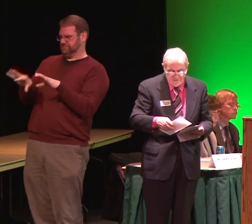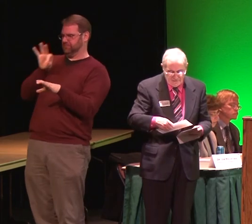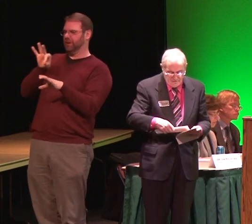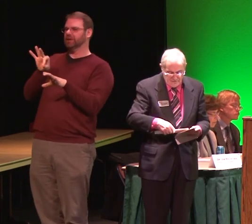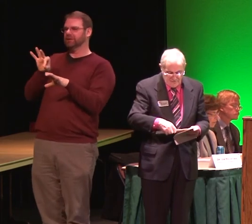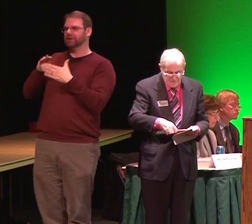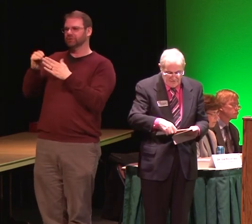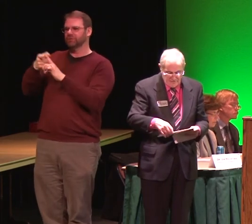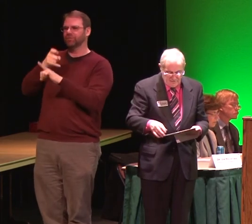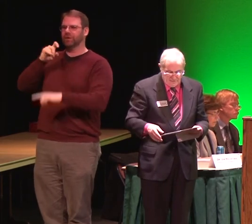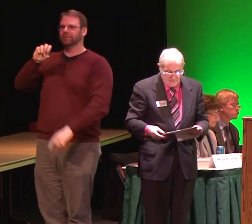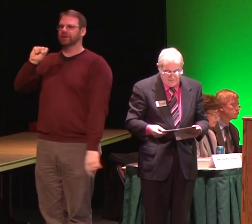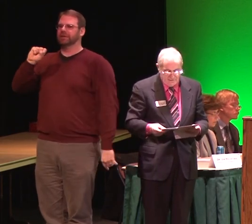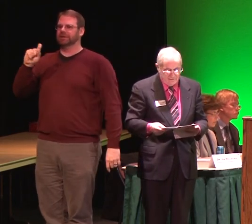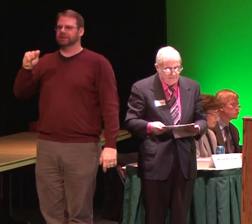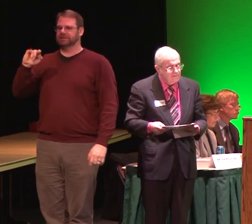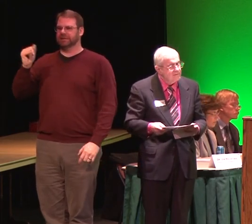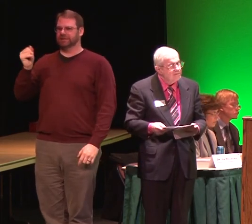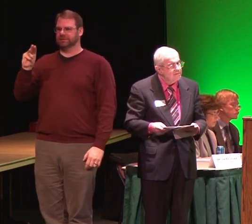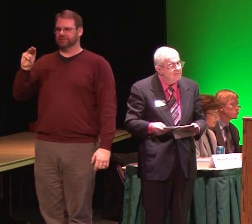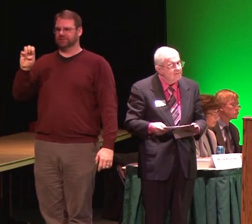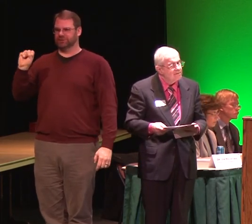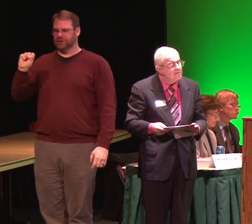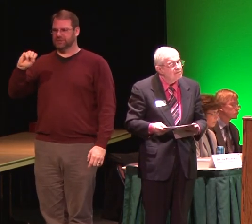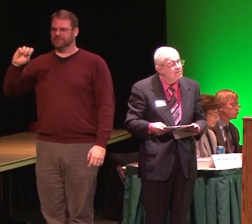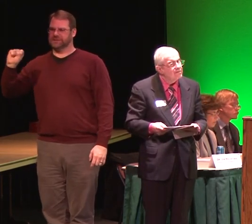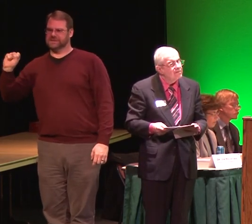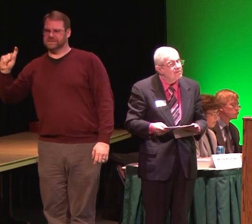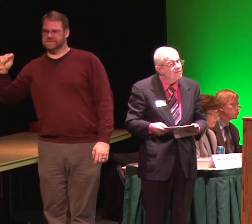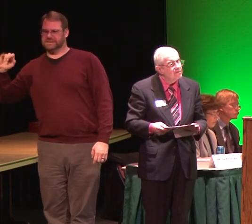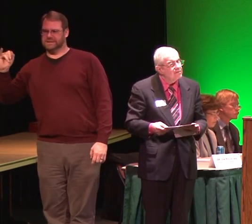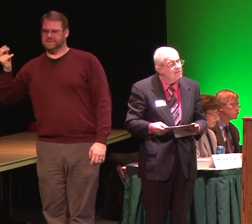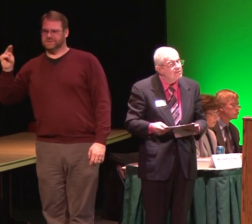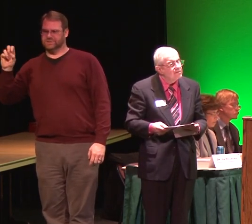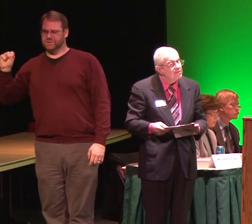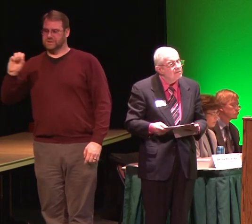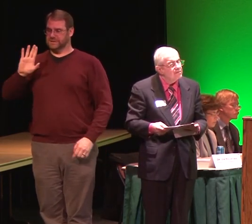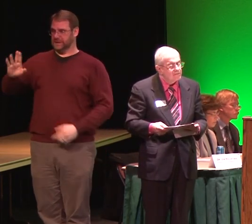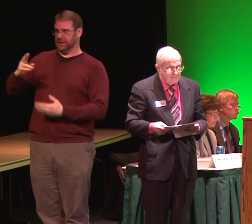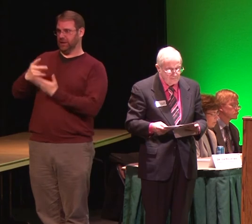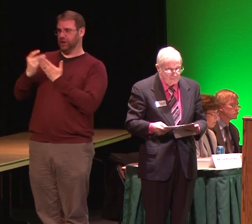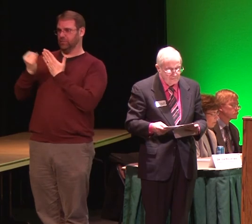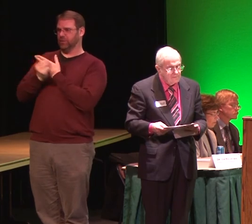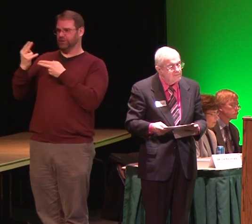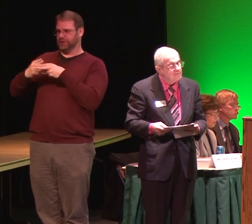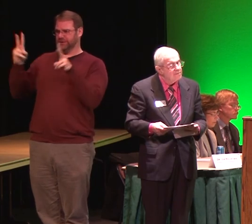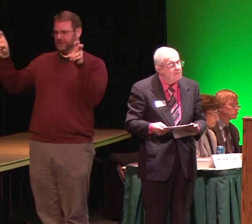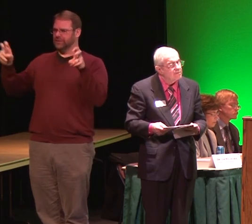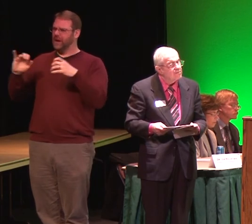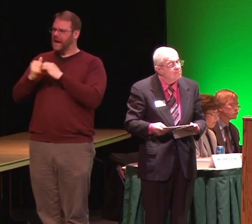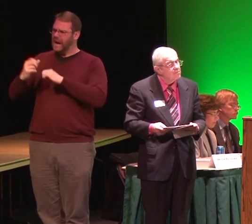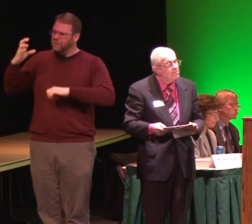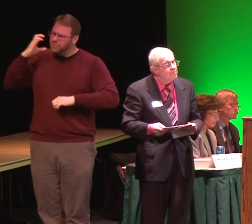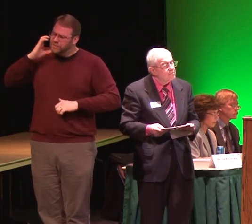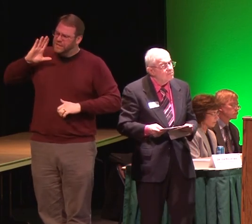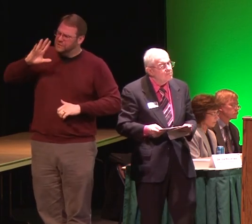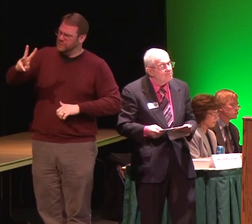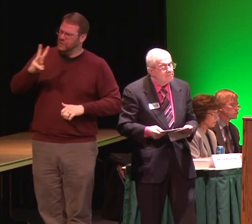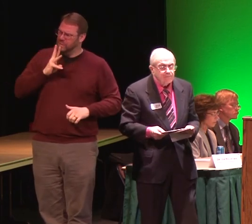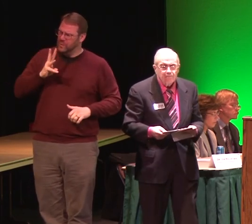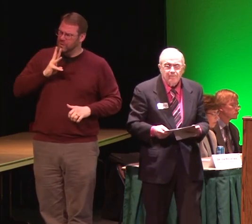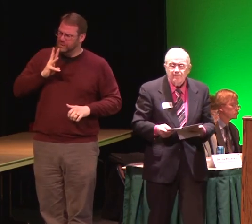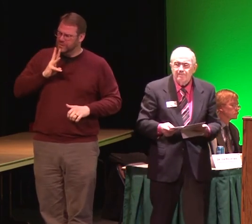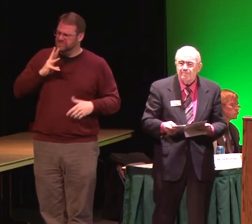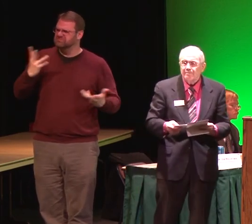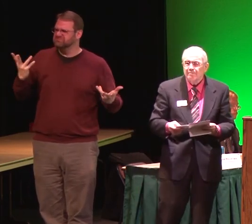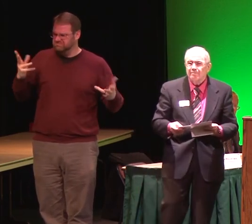St. John School with a project titled How Thick Is Your Water, Mariella